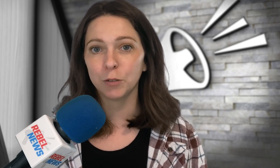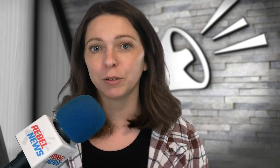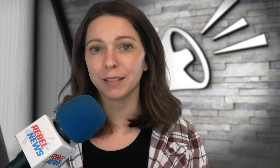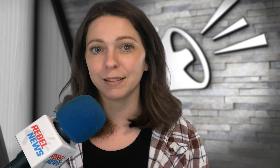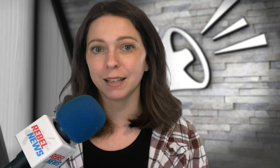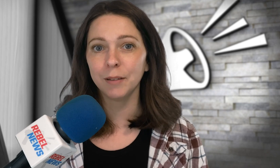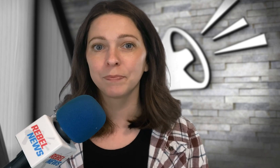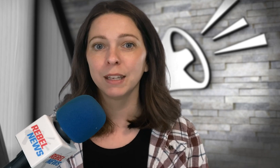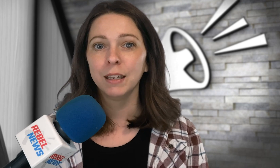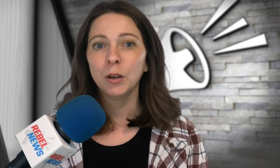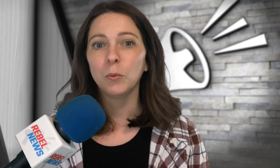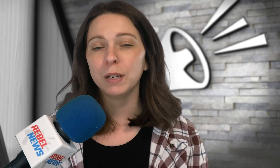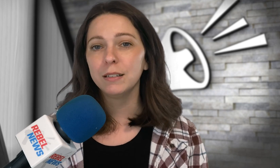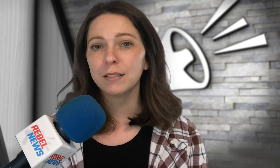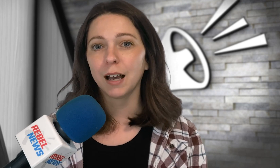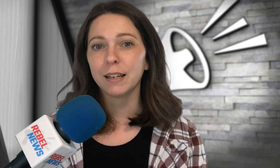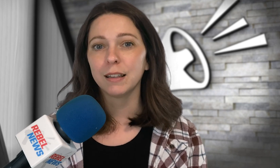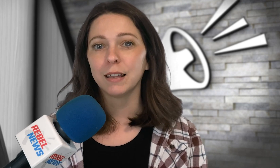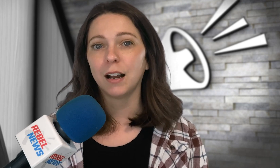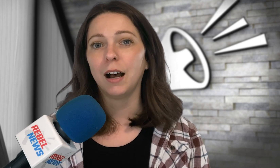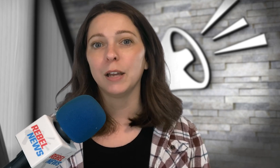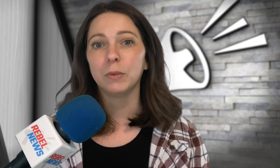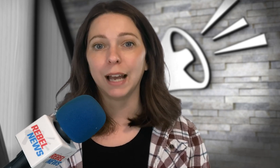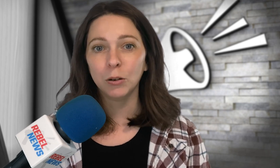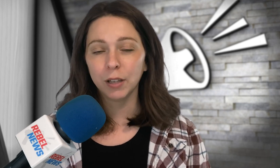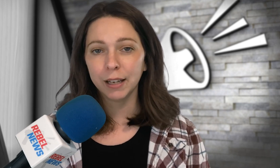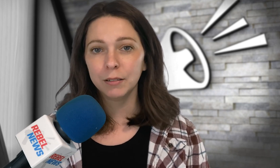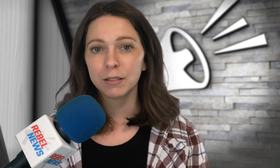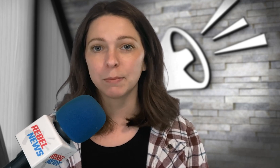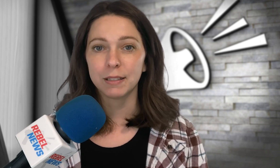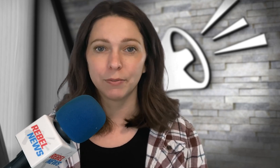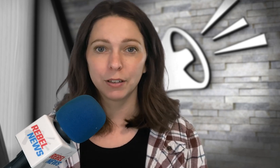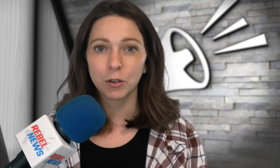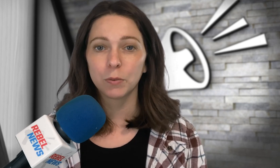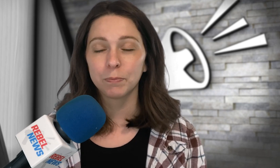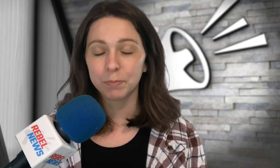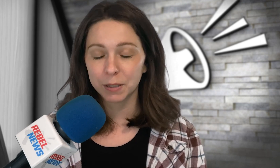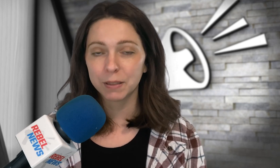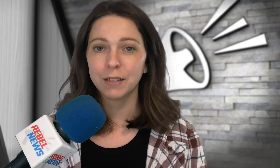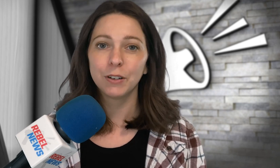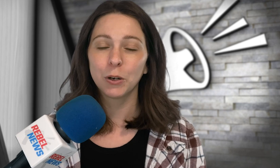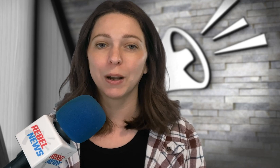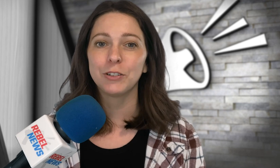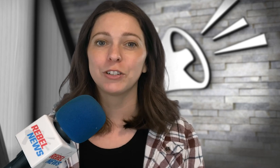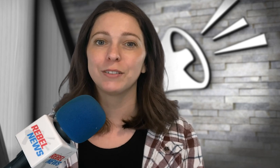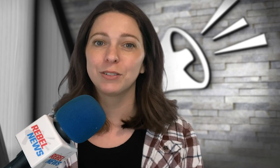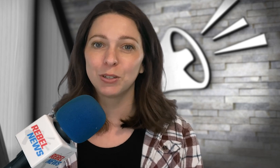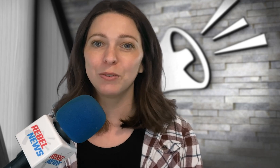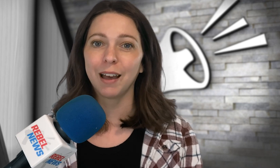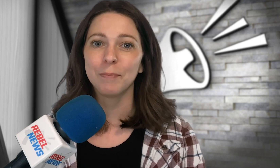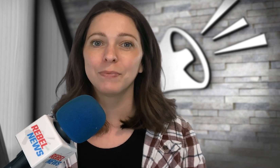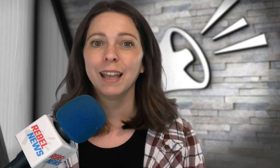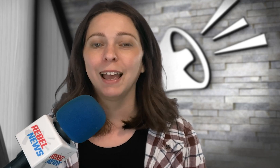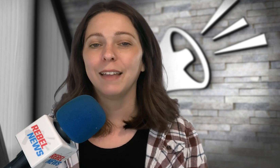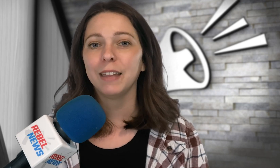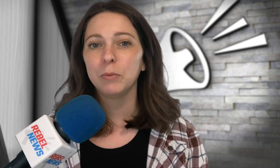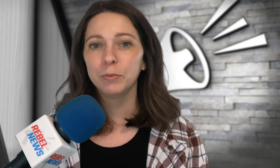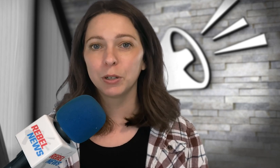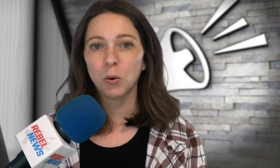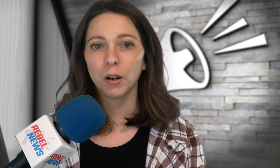Presenza, we decided that I would outline specific questions to them, and they would record